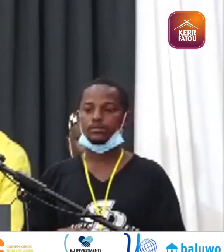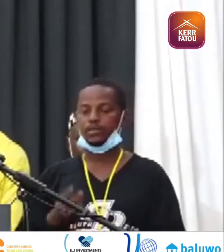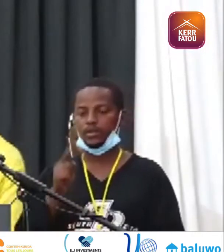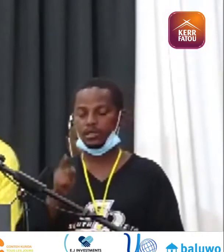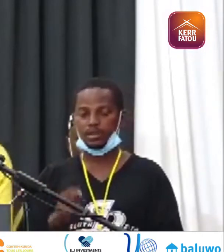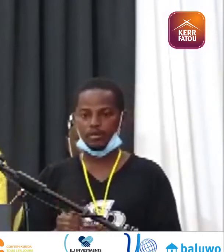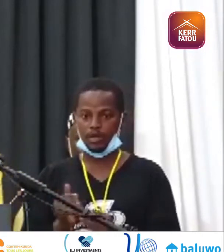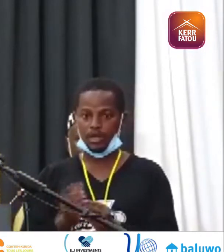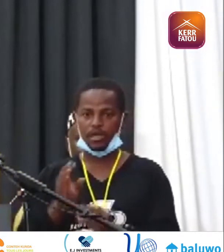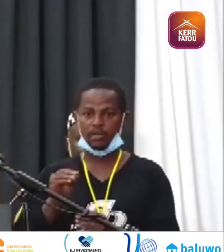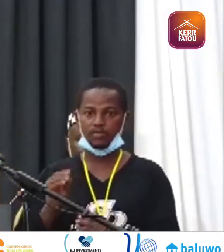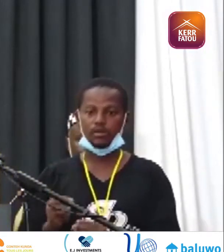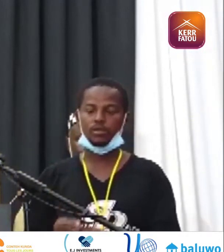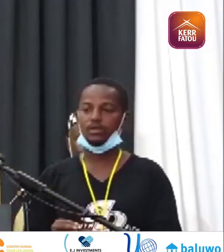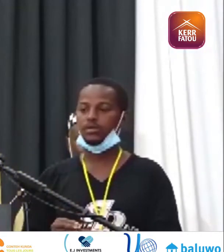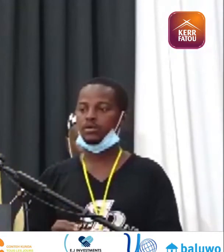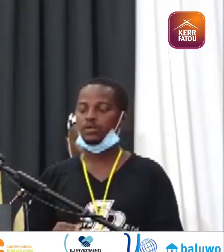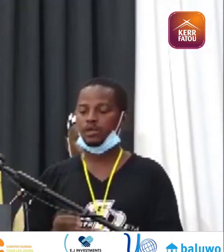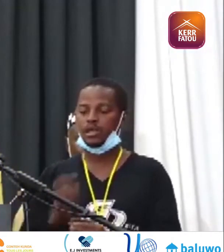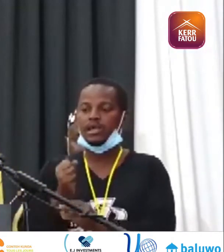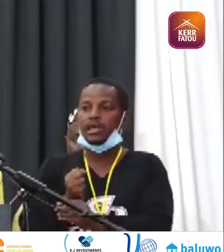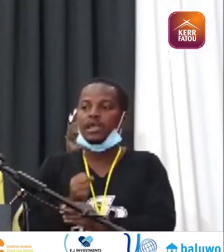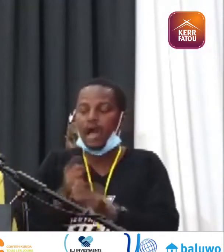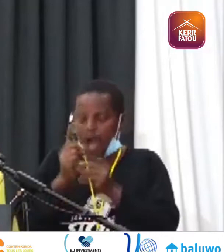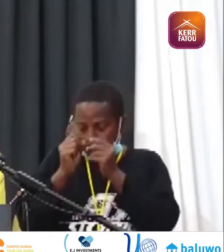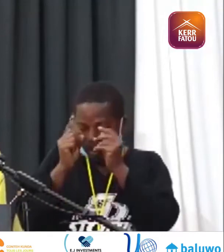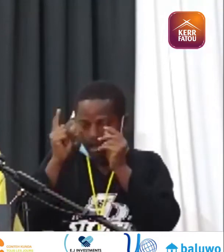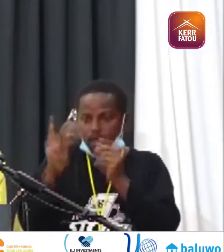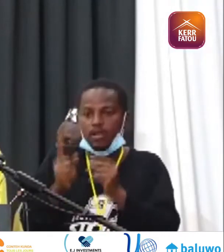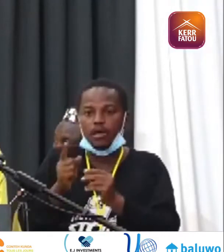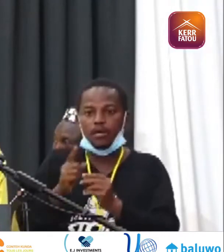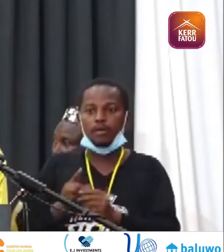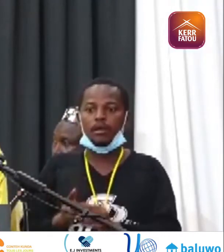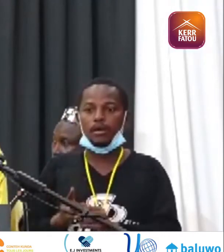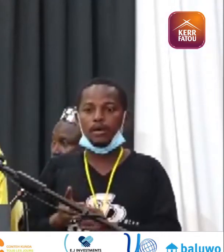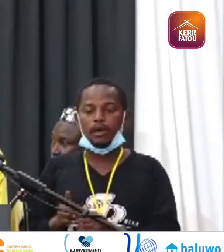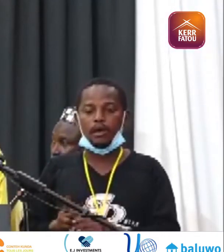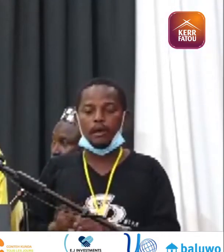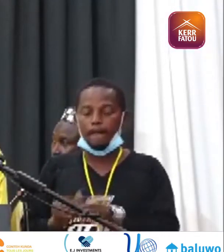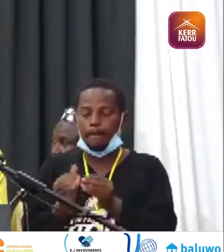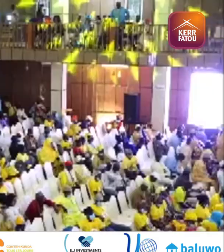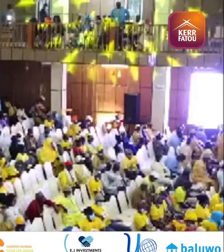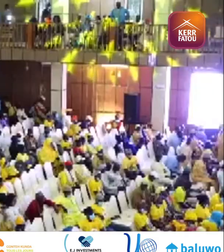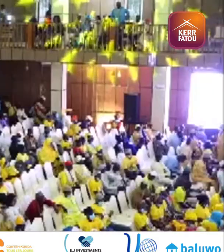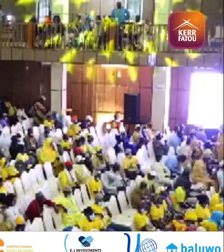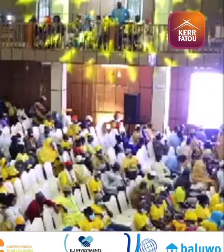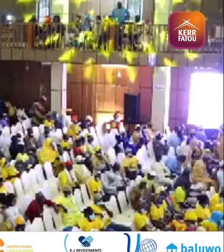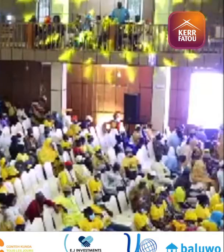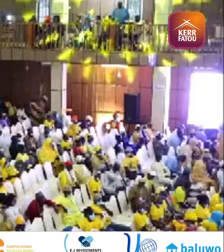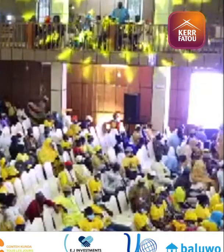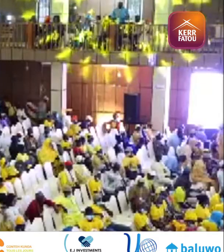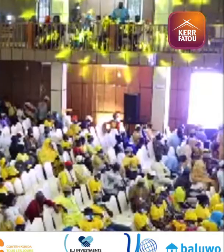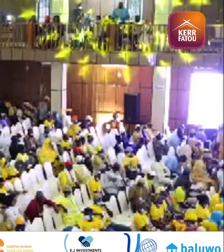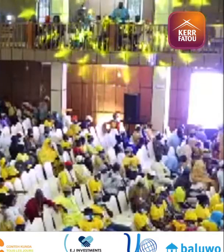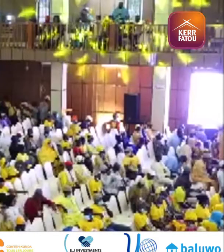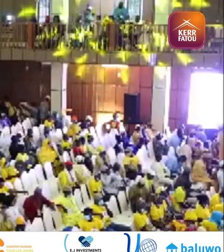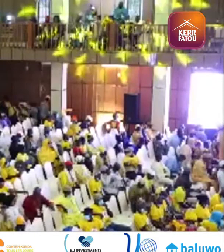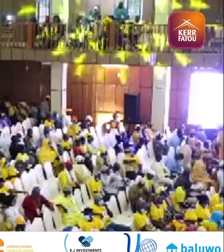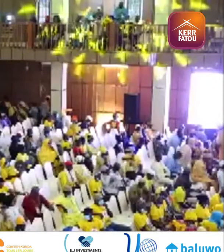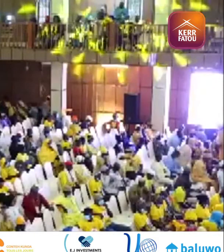These party activities create awareness on the party's programs, our development